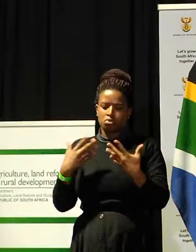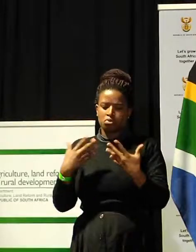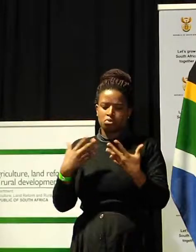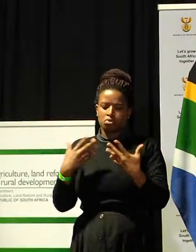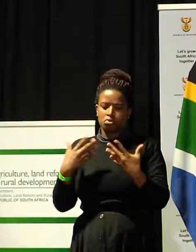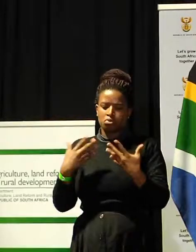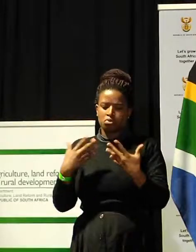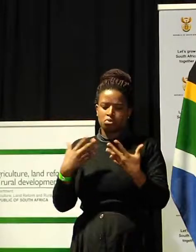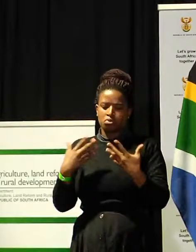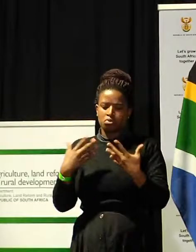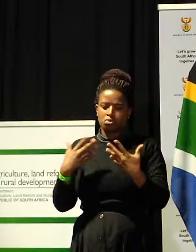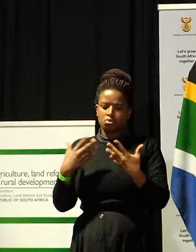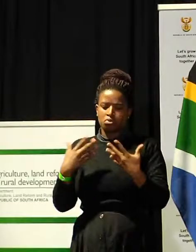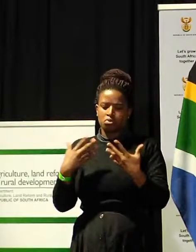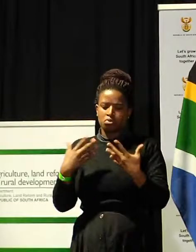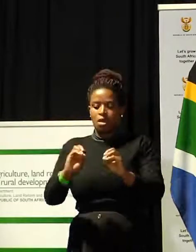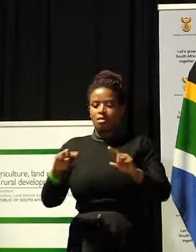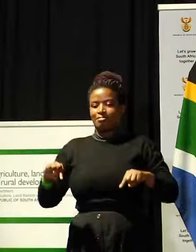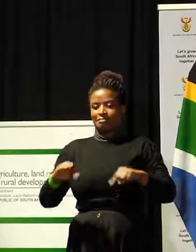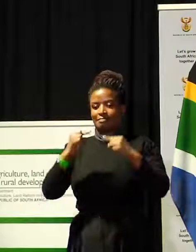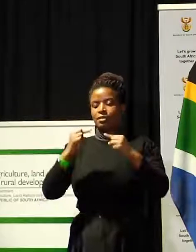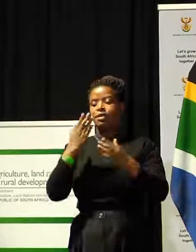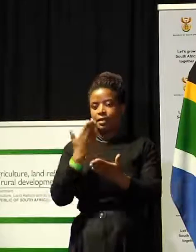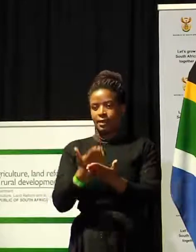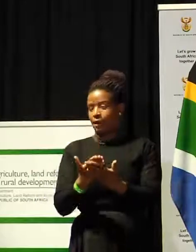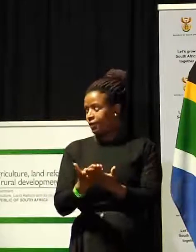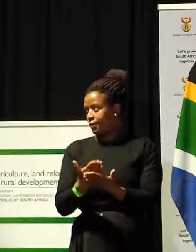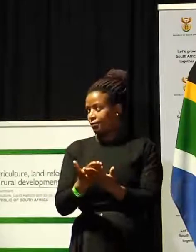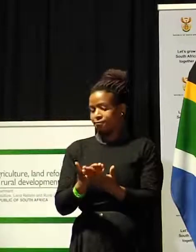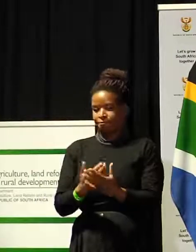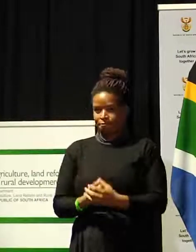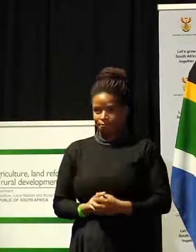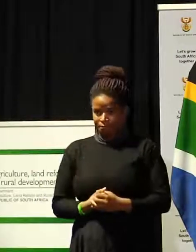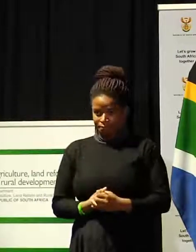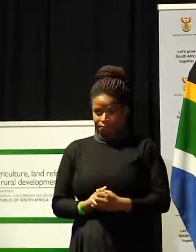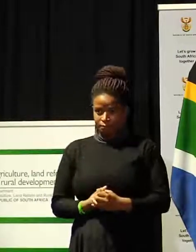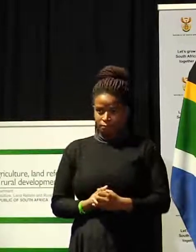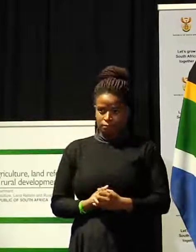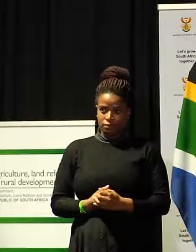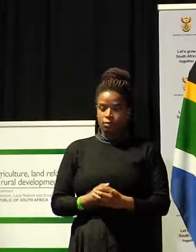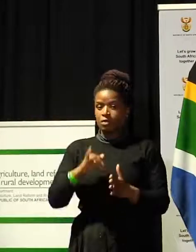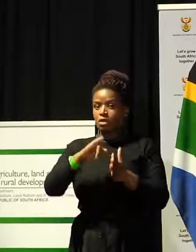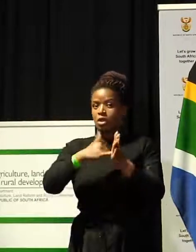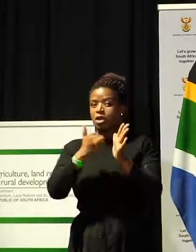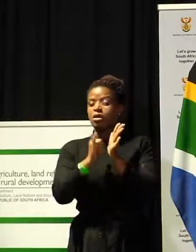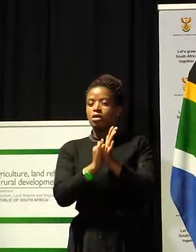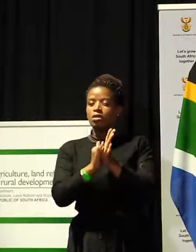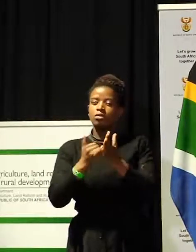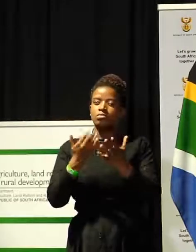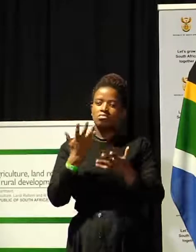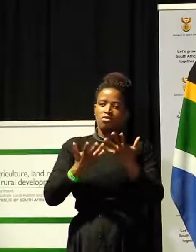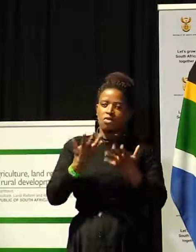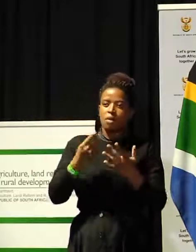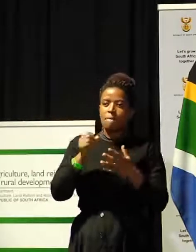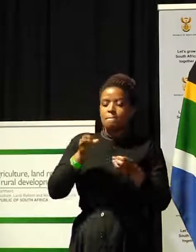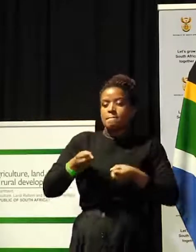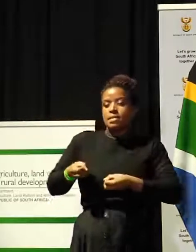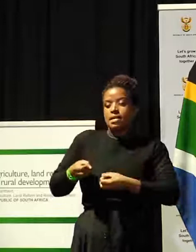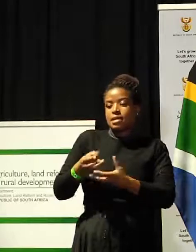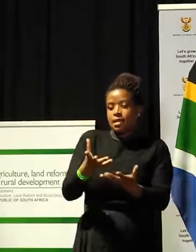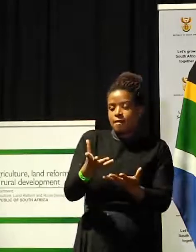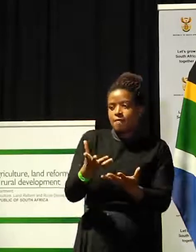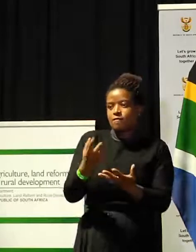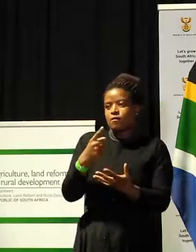a framework for that. And all these holdings, that we should provide a legislation that